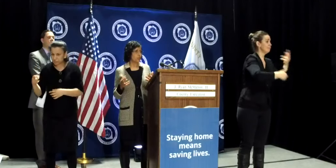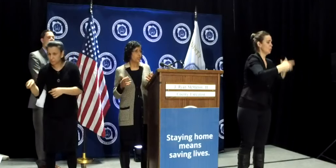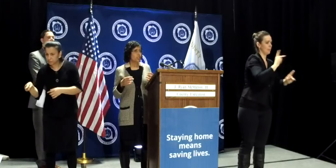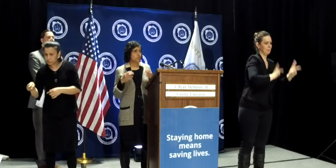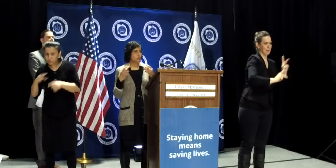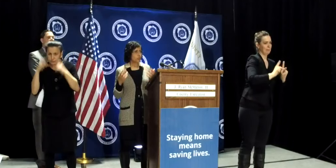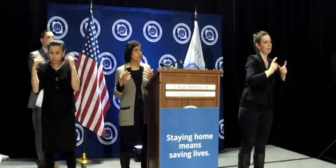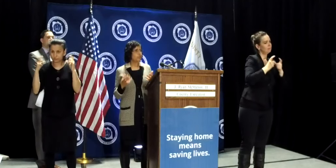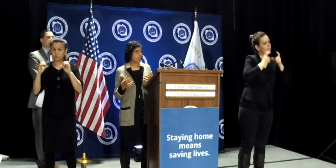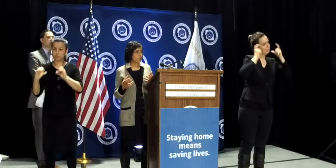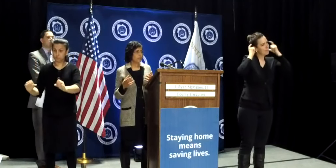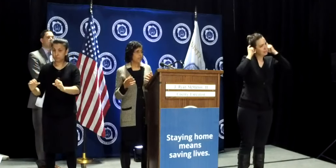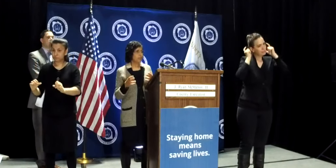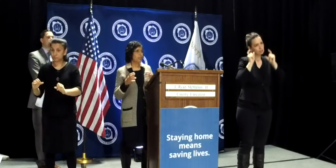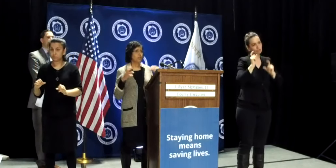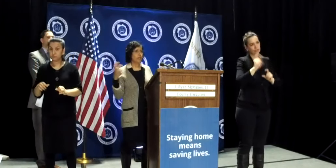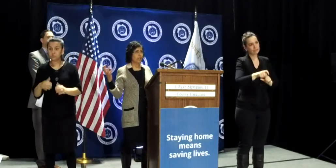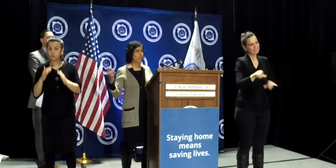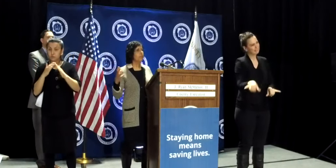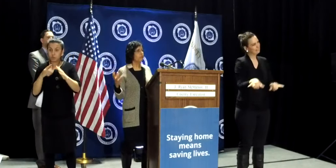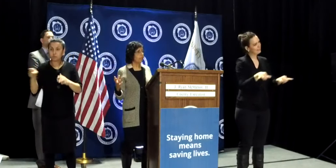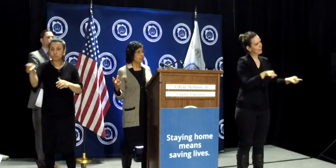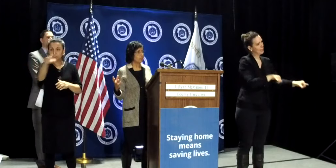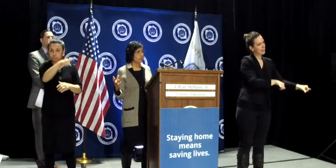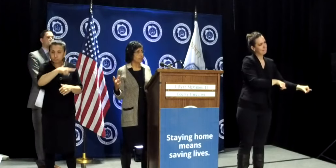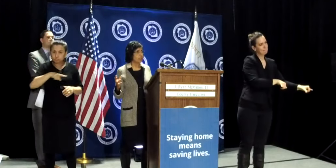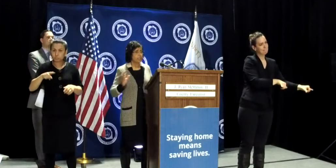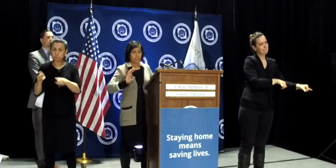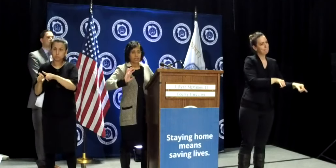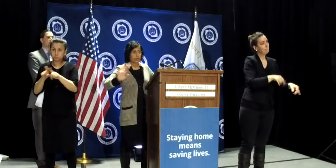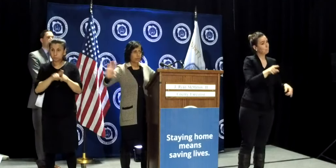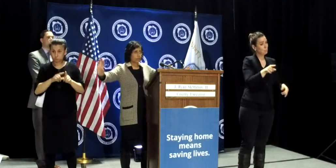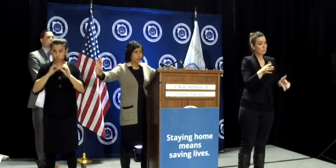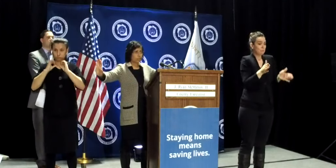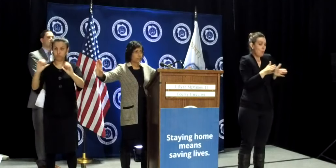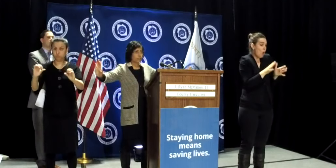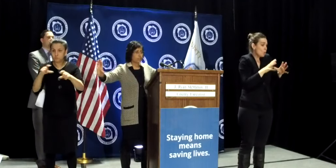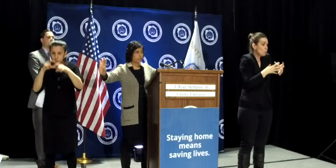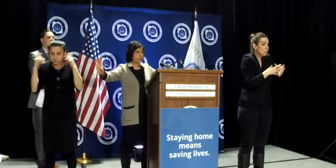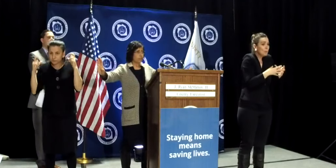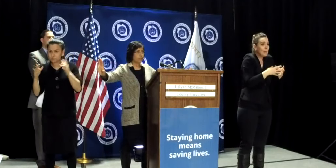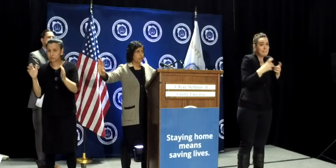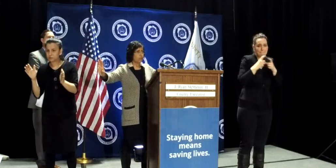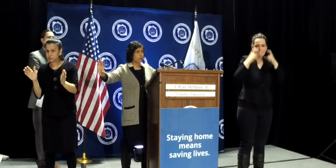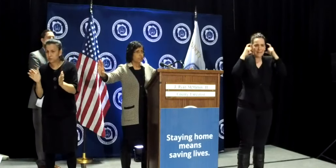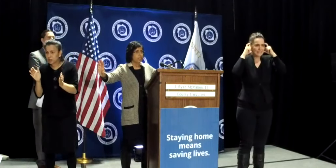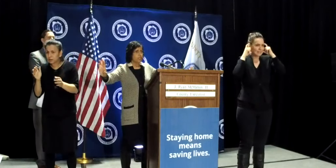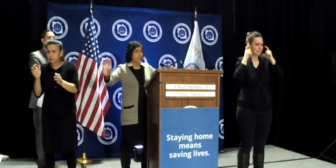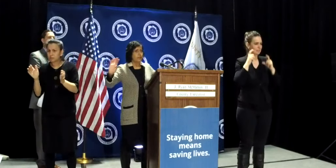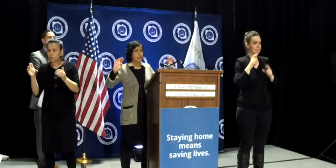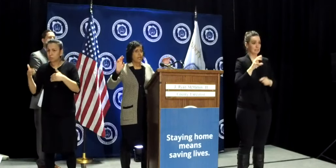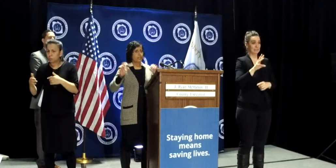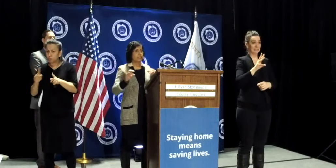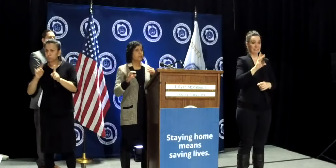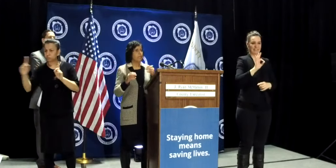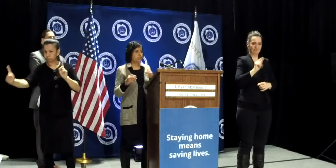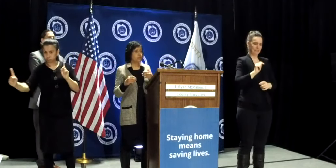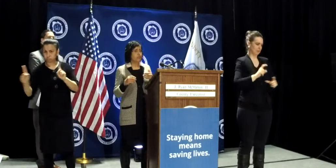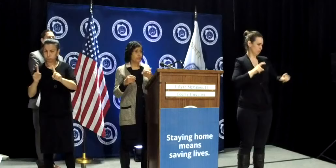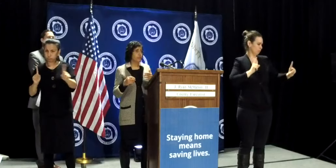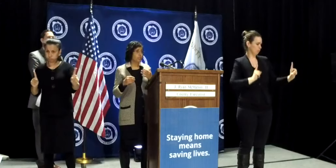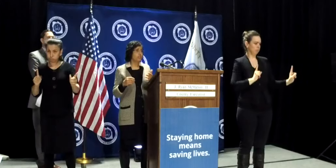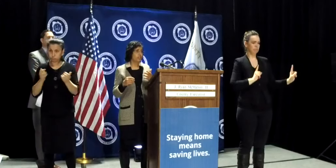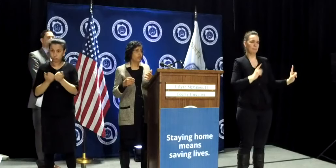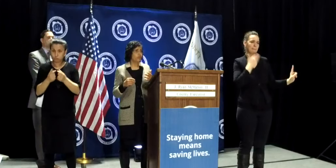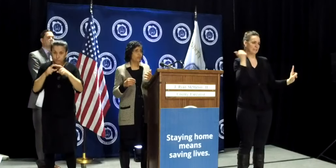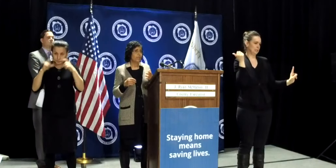to do, to put your protective gear when you are in a confined spaces, keep the social distance 6 feet or more, and make sure